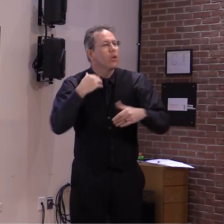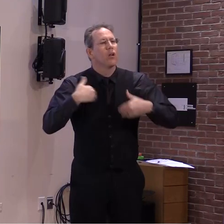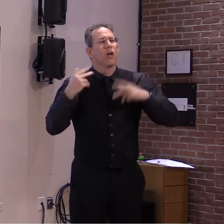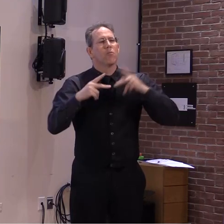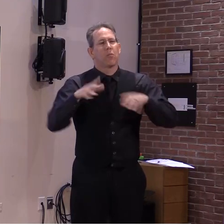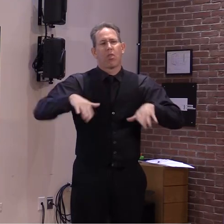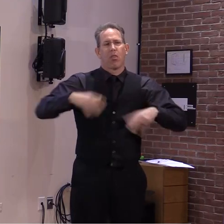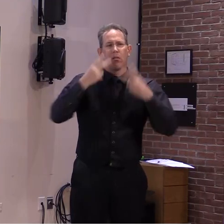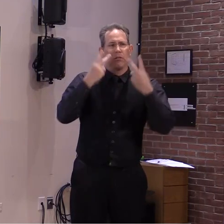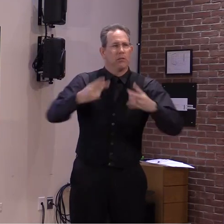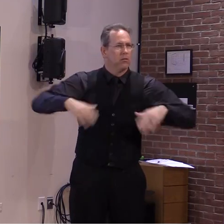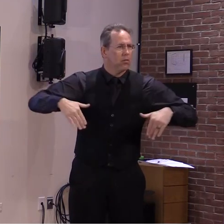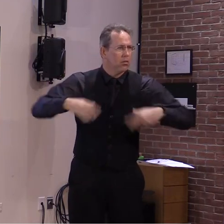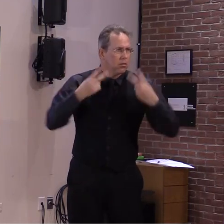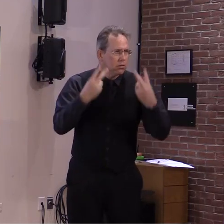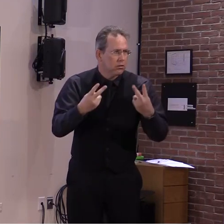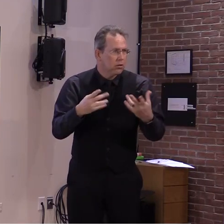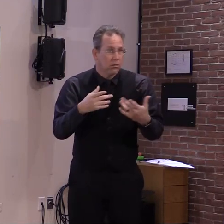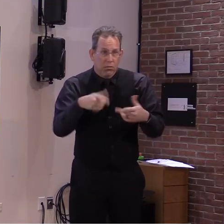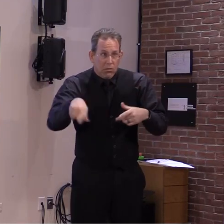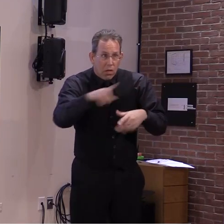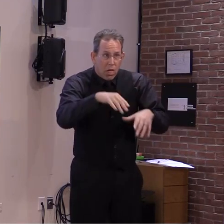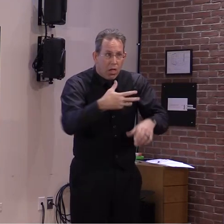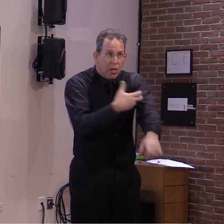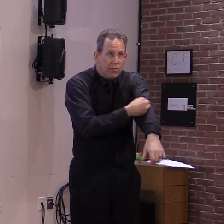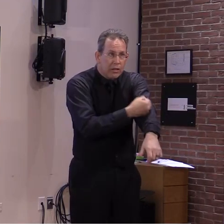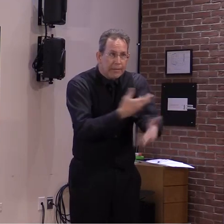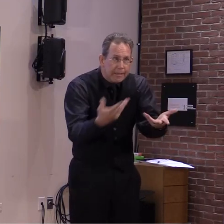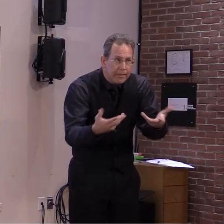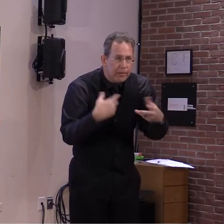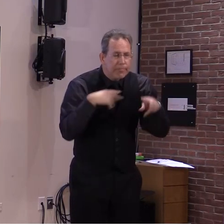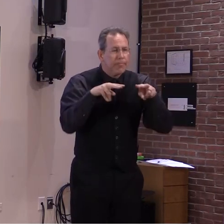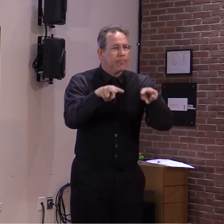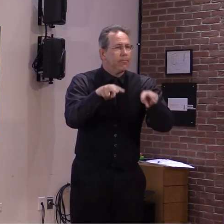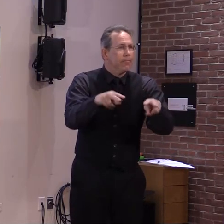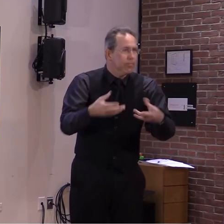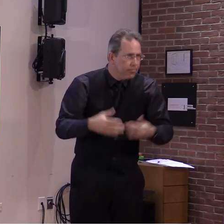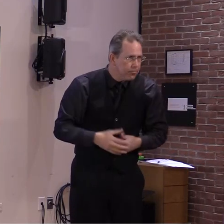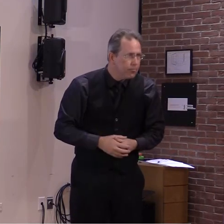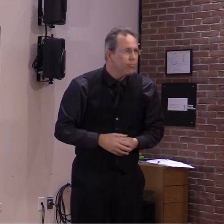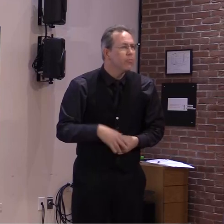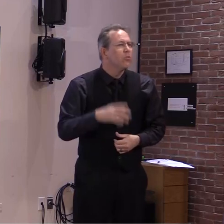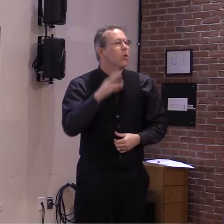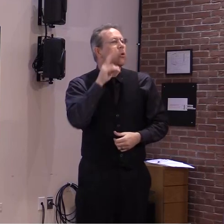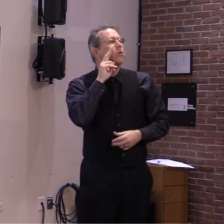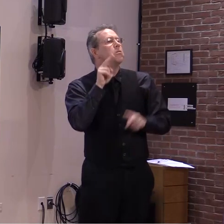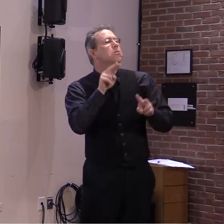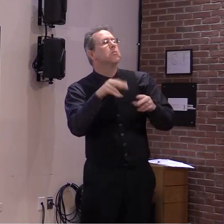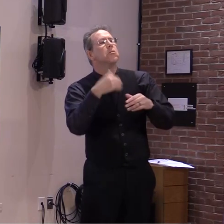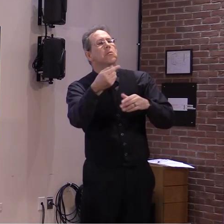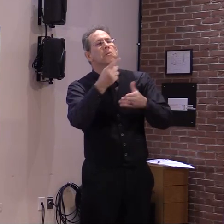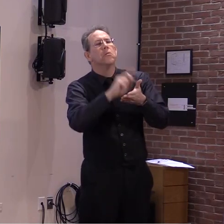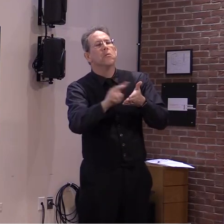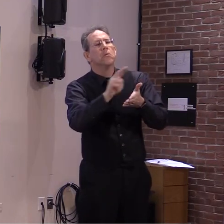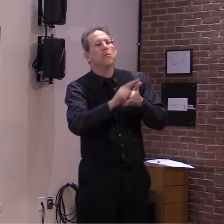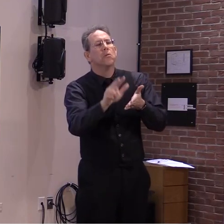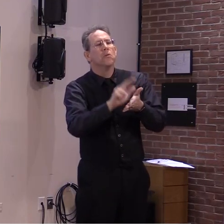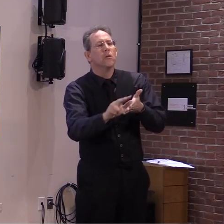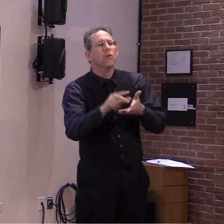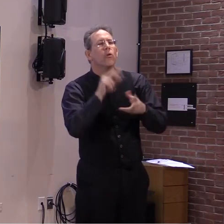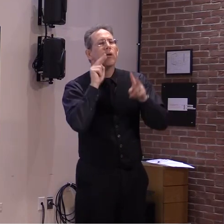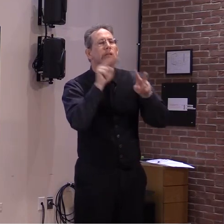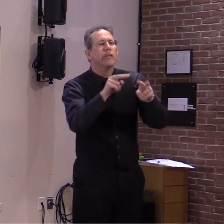fully vaccinated and had the opportunity to get fully vaccinated, but will in the weeks ahead, certainly. You'll also see that the average